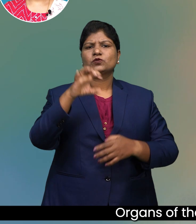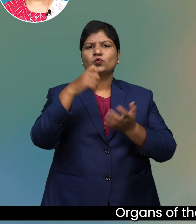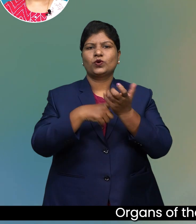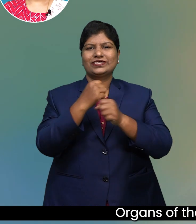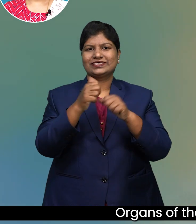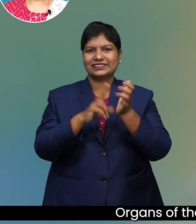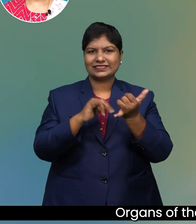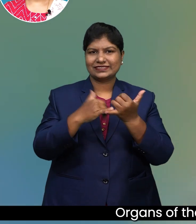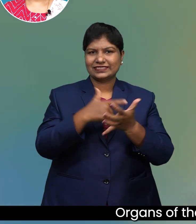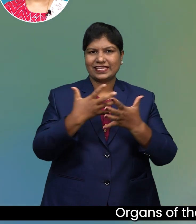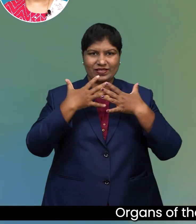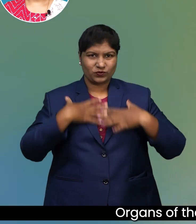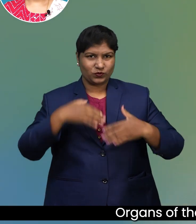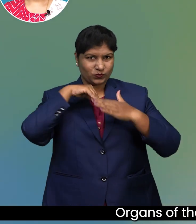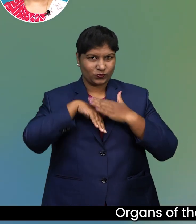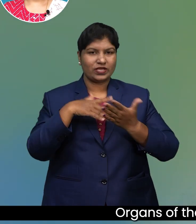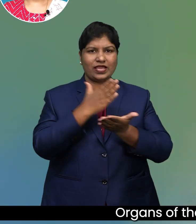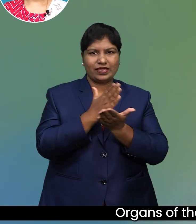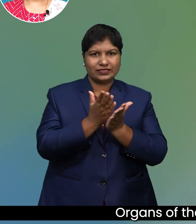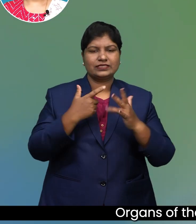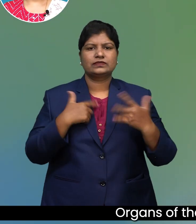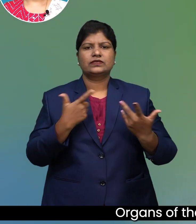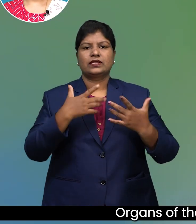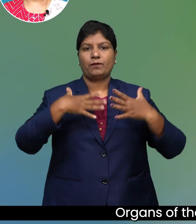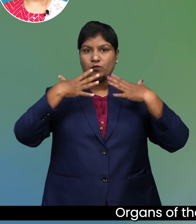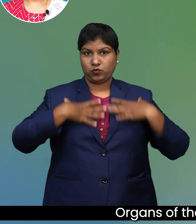Organs of the reproductive system are